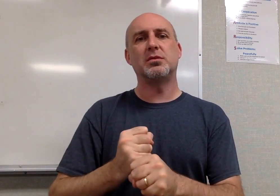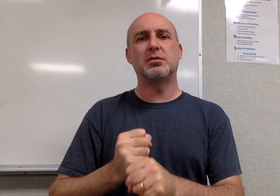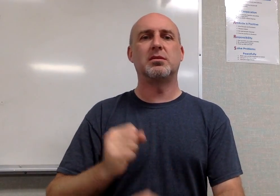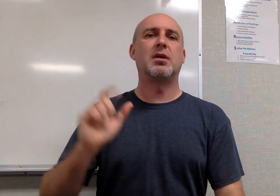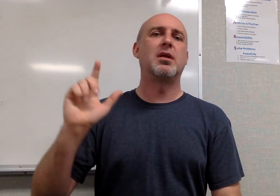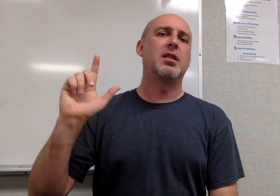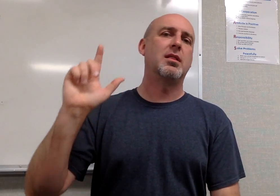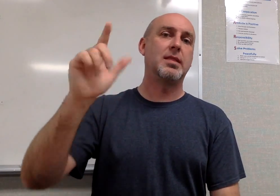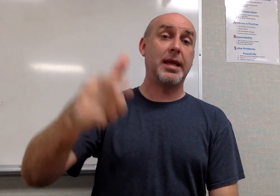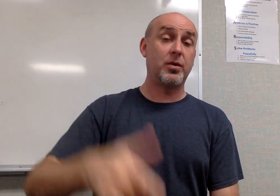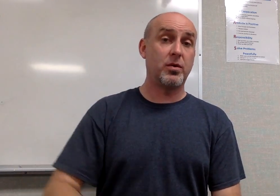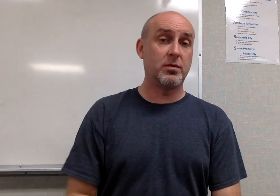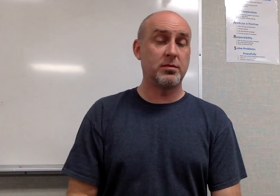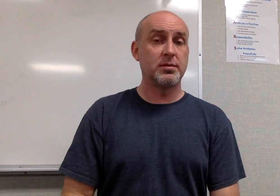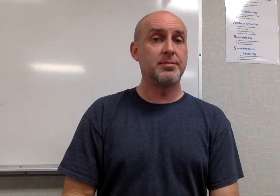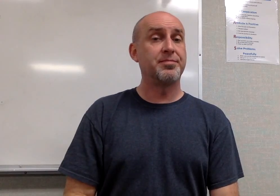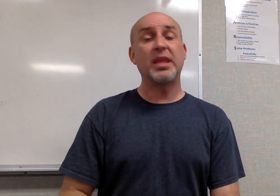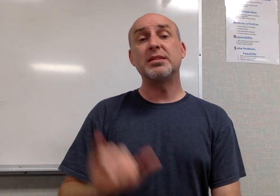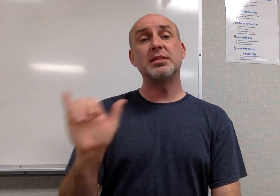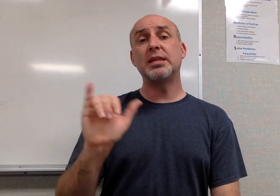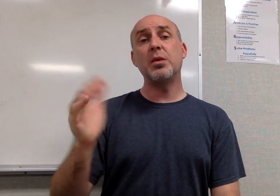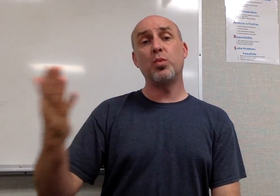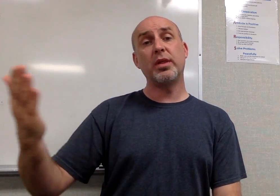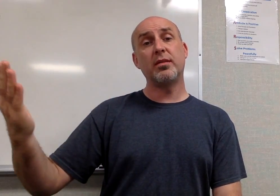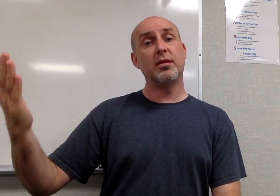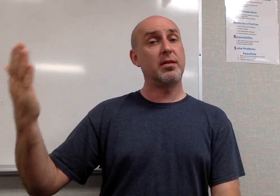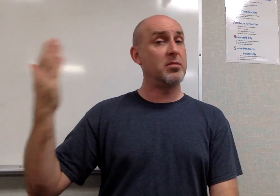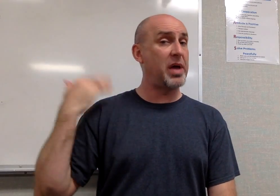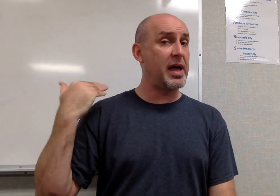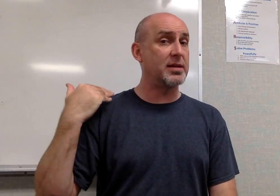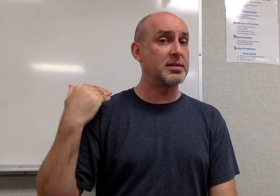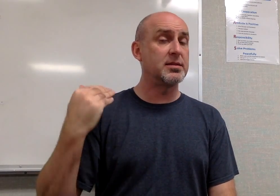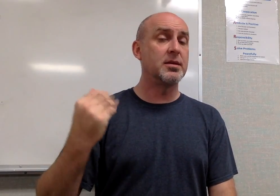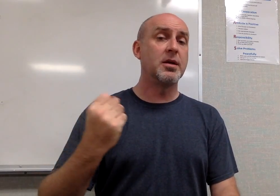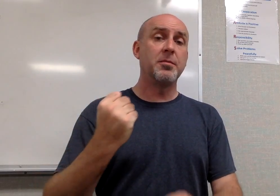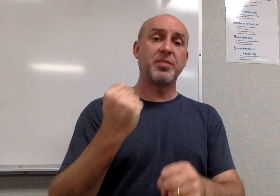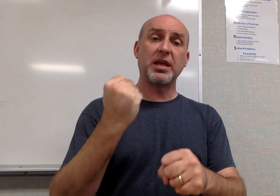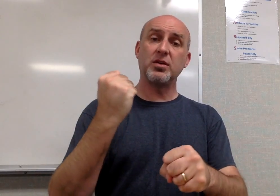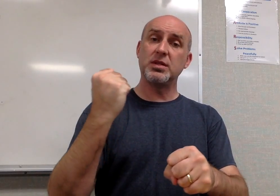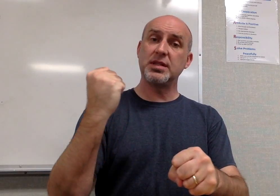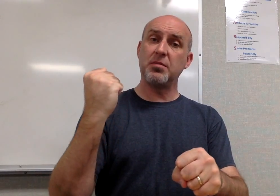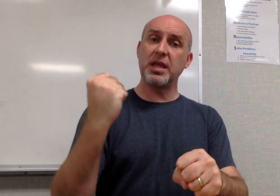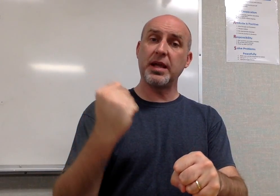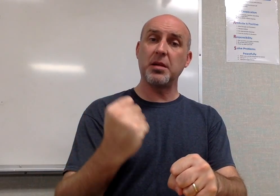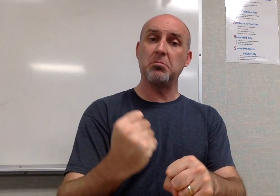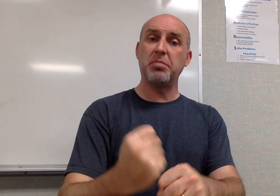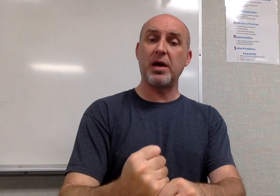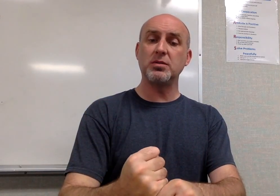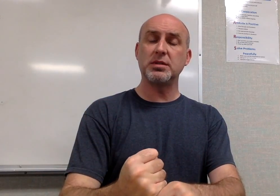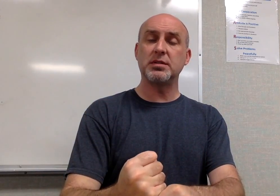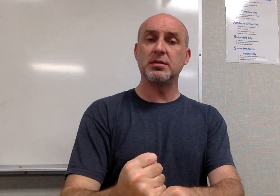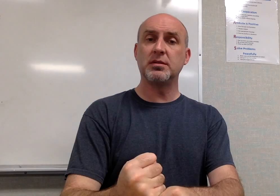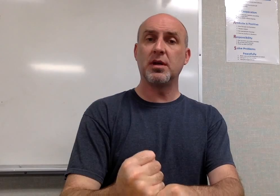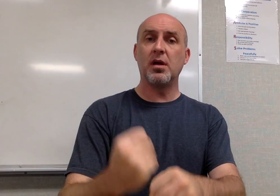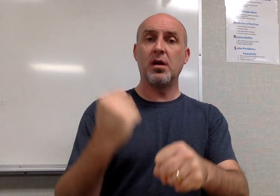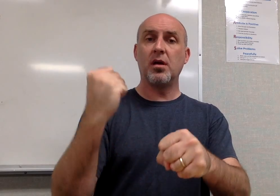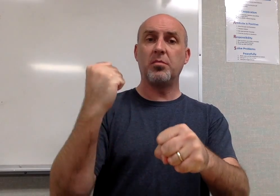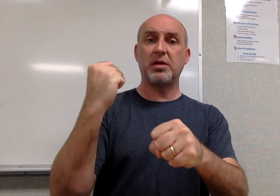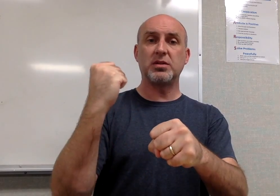years later. It's the same with the past. I can do the same thing. I can bounce